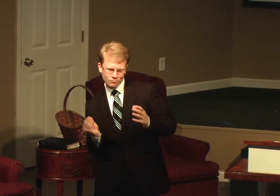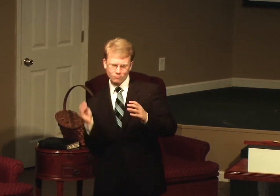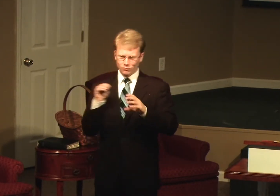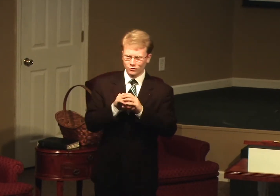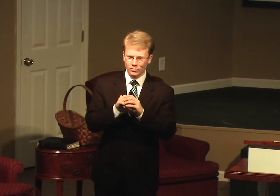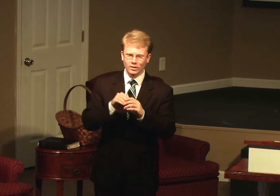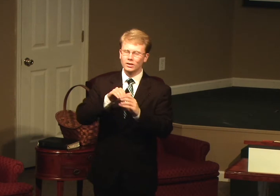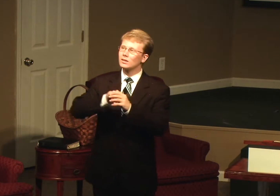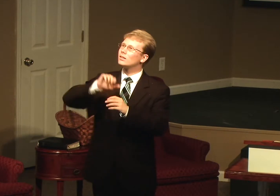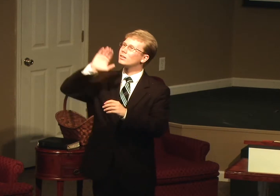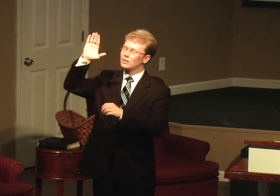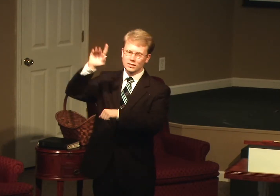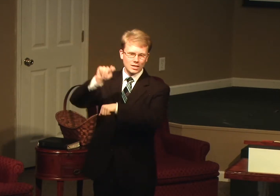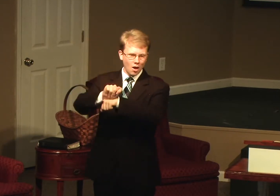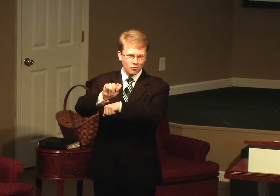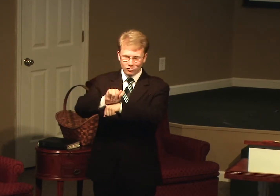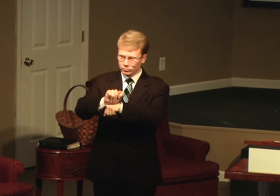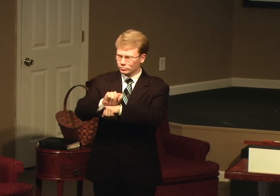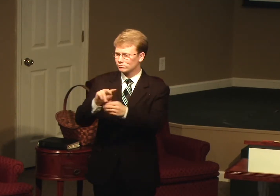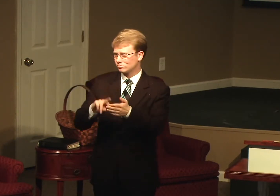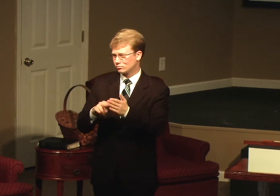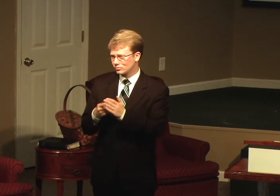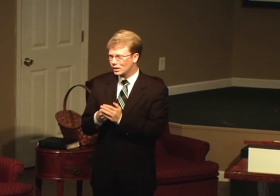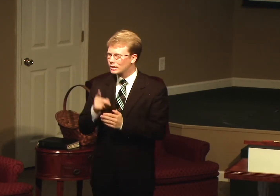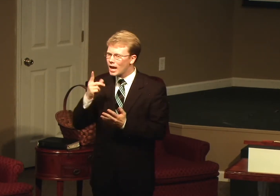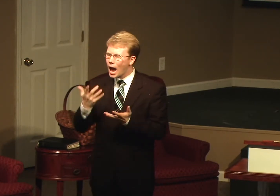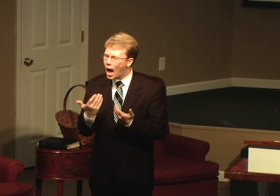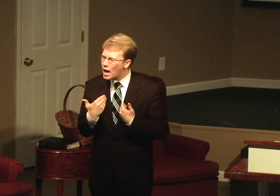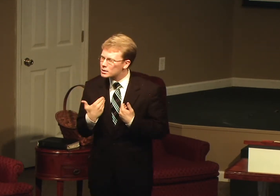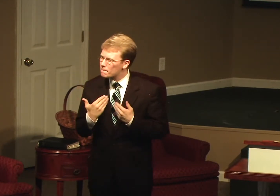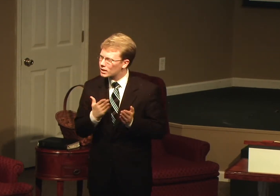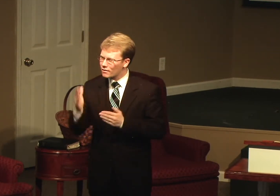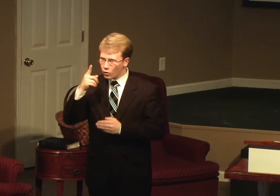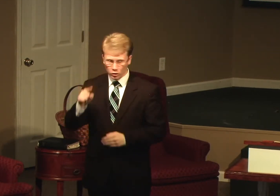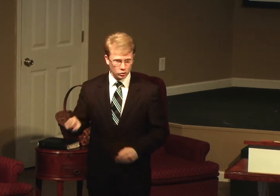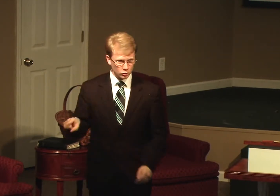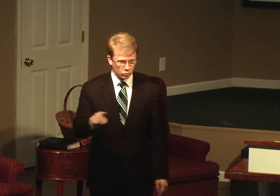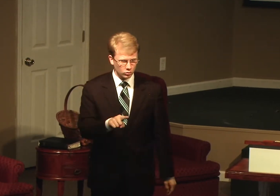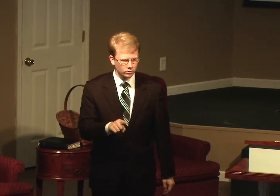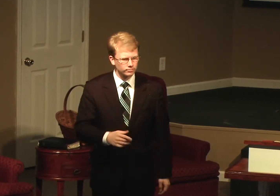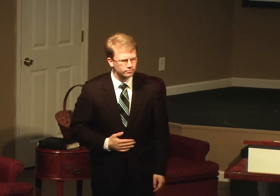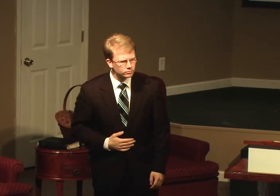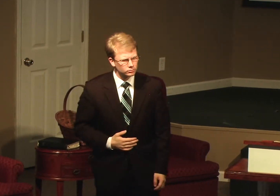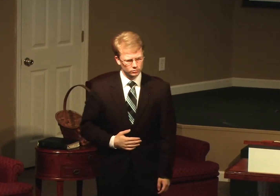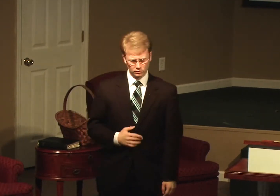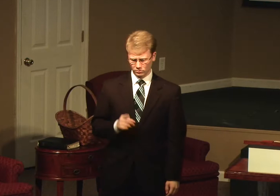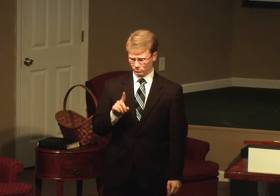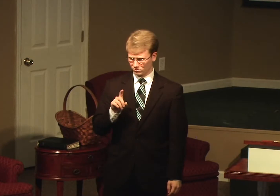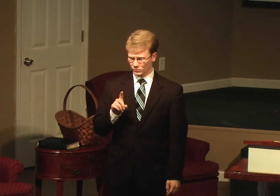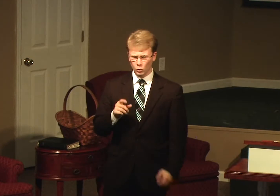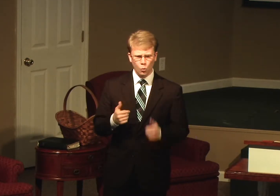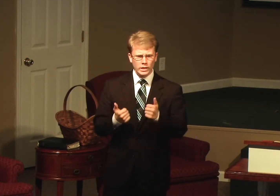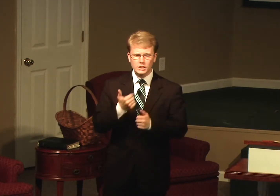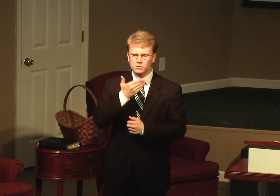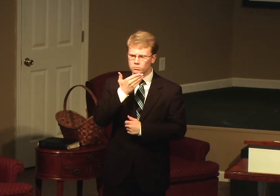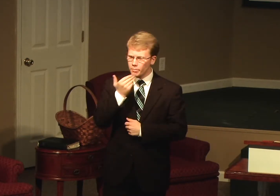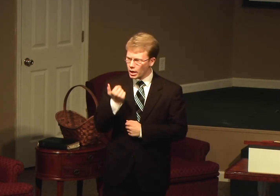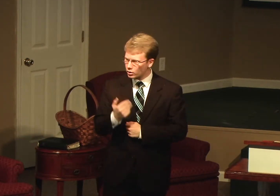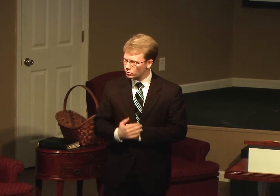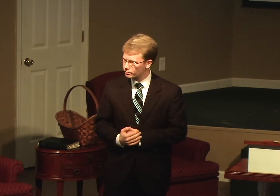His building. He's the one that fit us together into this temple. And He's the one that has the plan for us. Now,